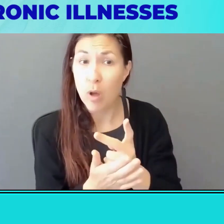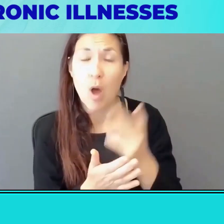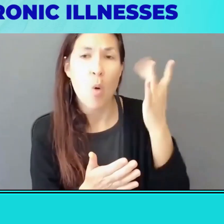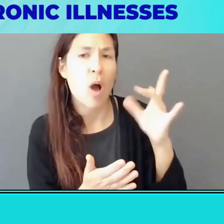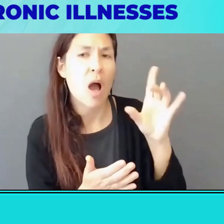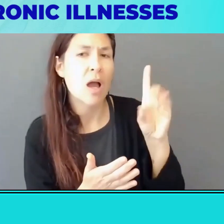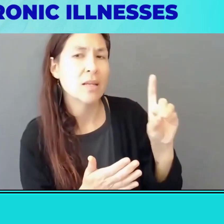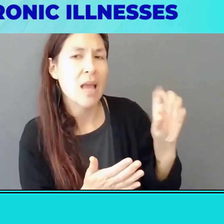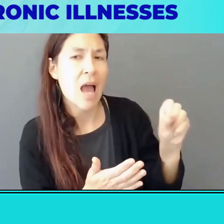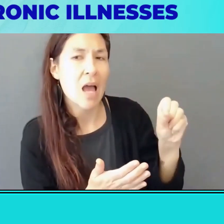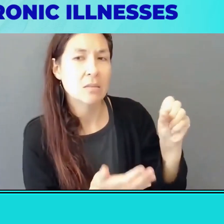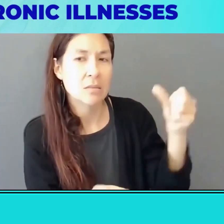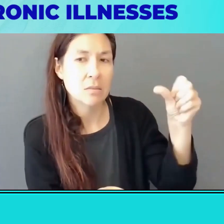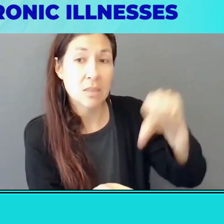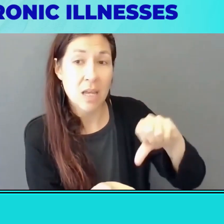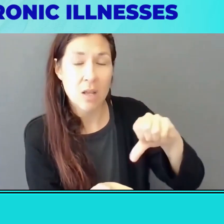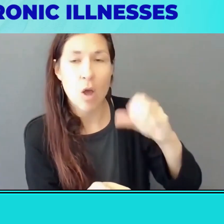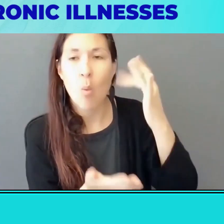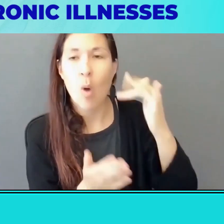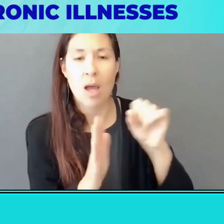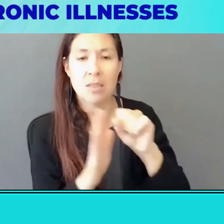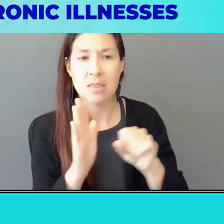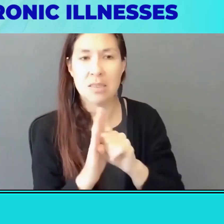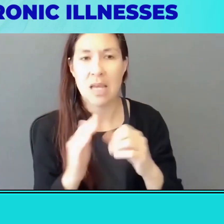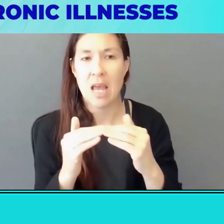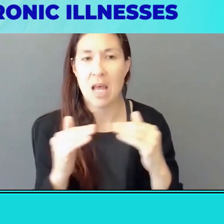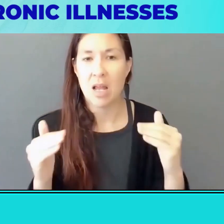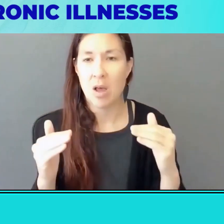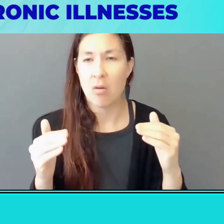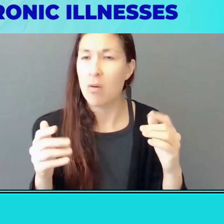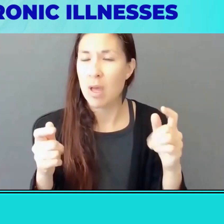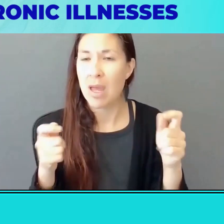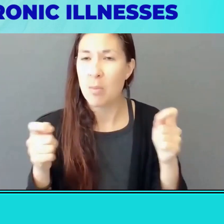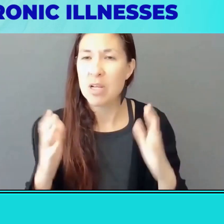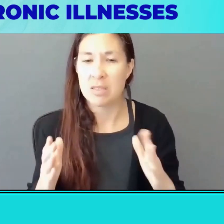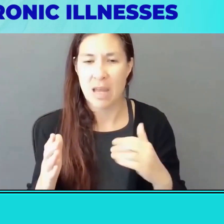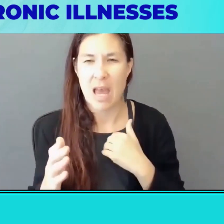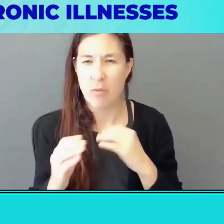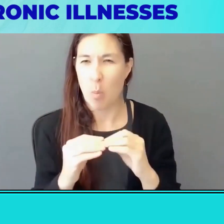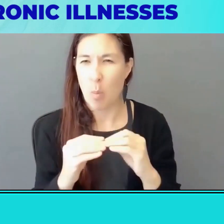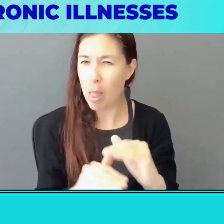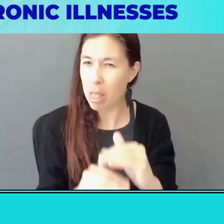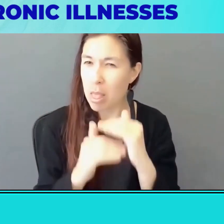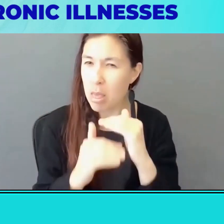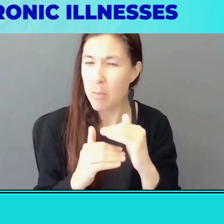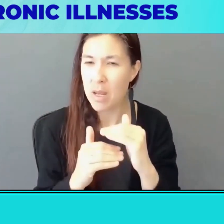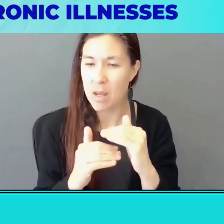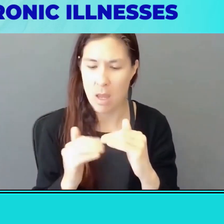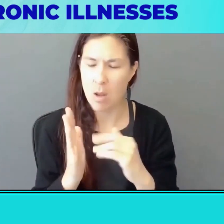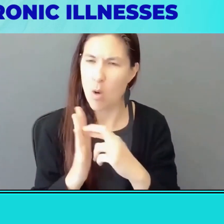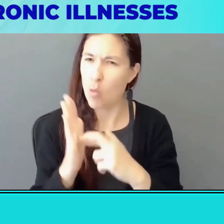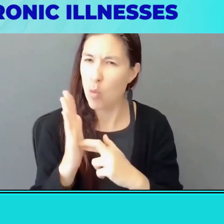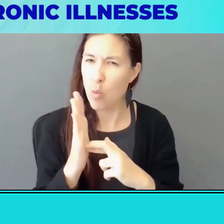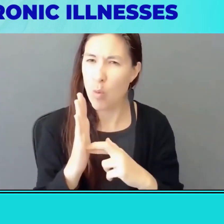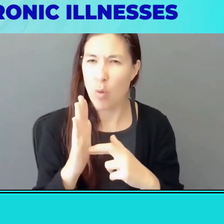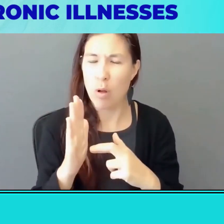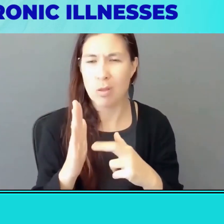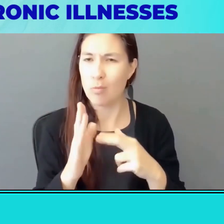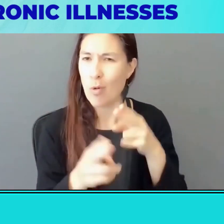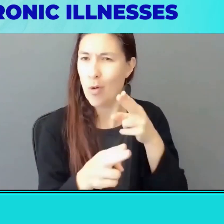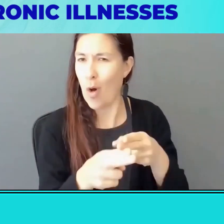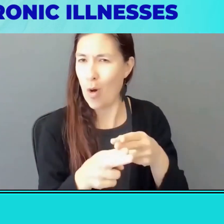Although Social Security is administered at the federal level, the initial stages of the application process are processed at the state level.